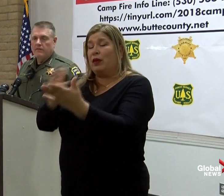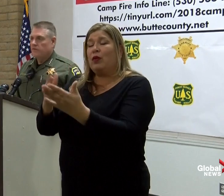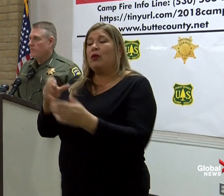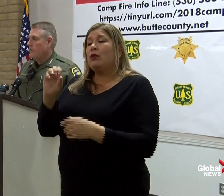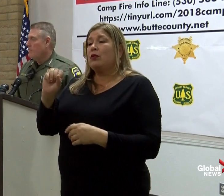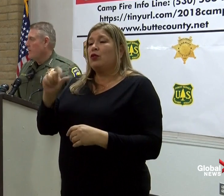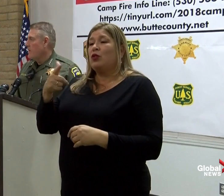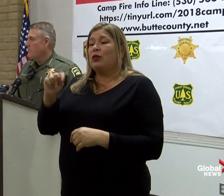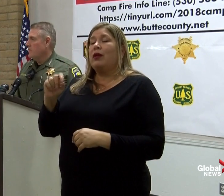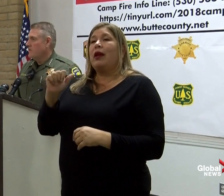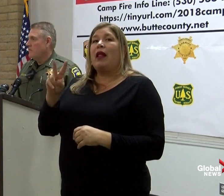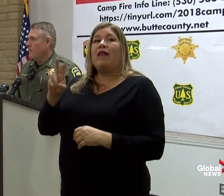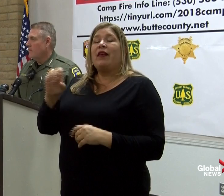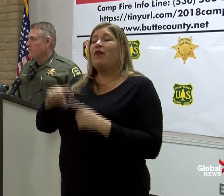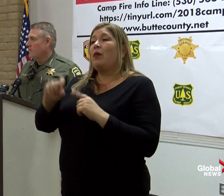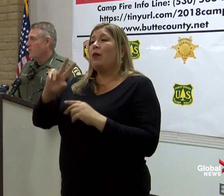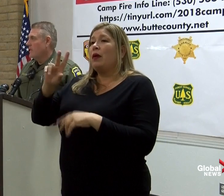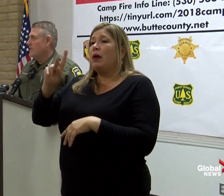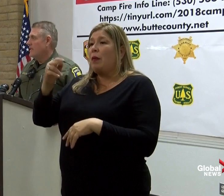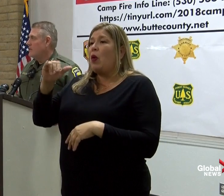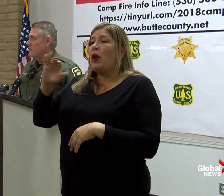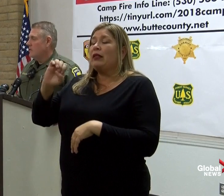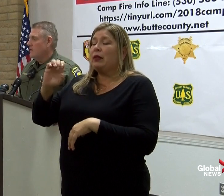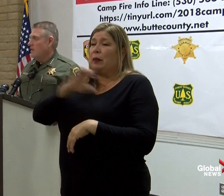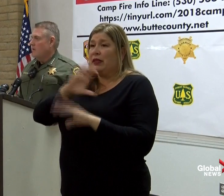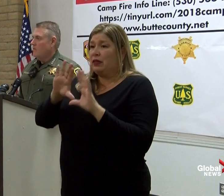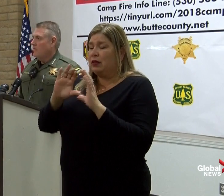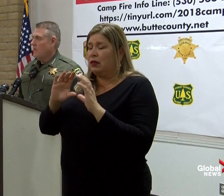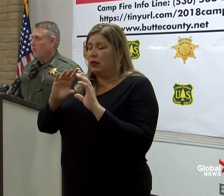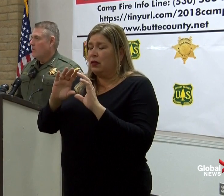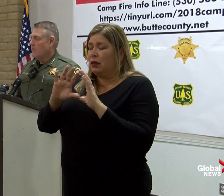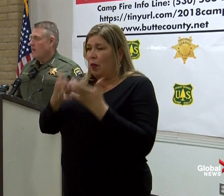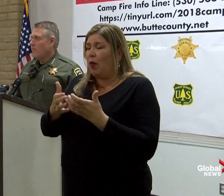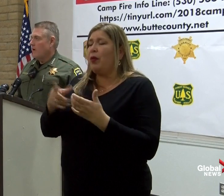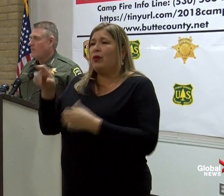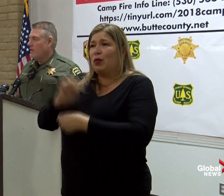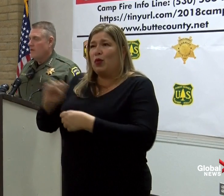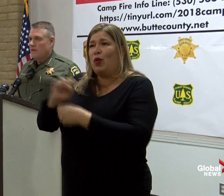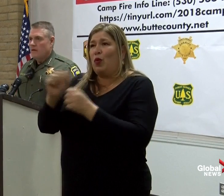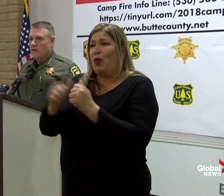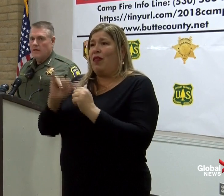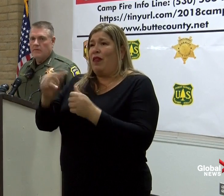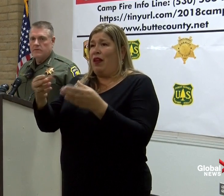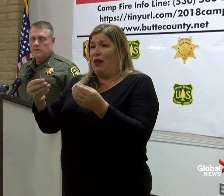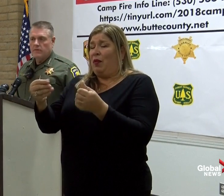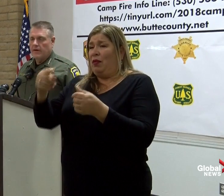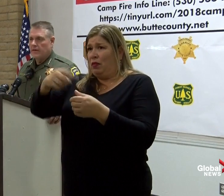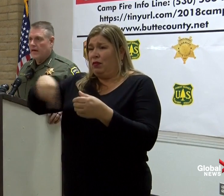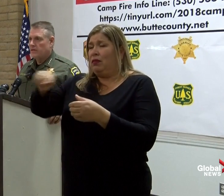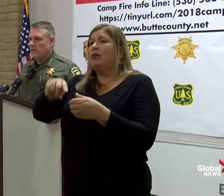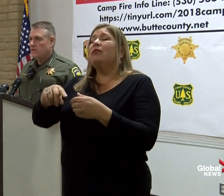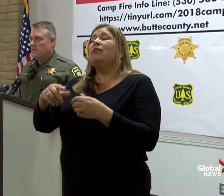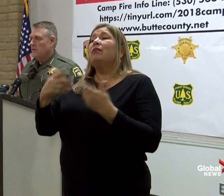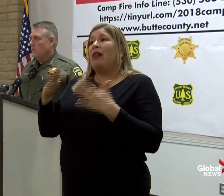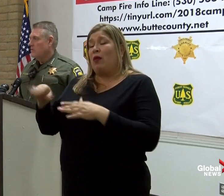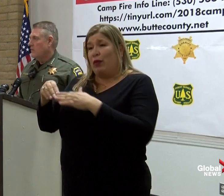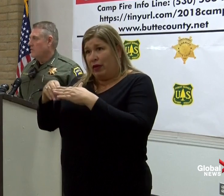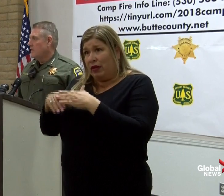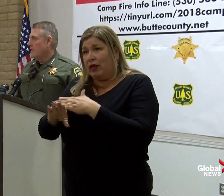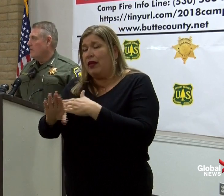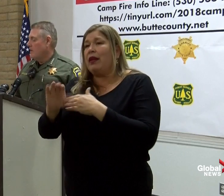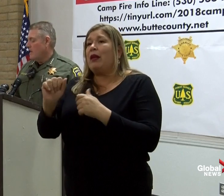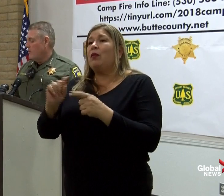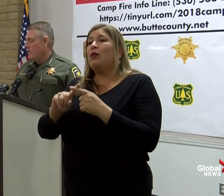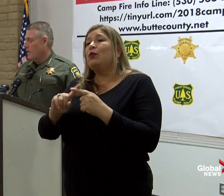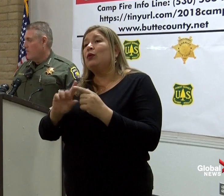Sergeant Alves from the Paradise Police Department has been working diligently with the owner of that property. He was granted access, was able